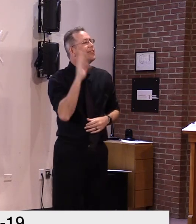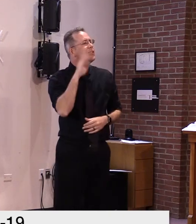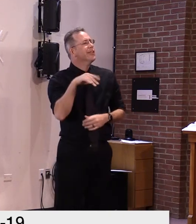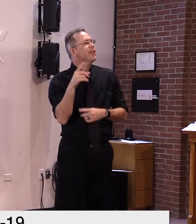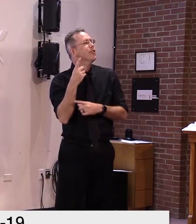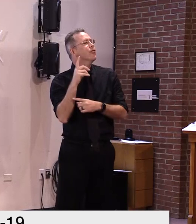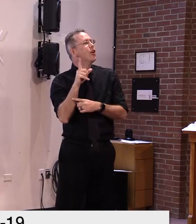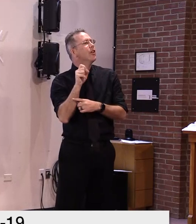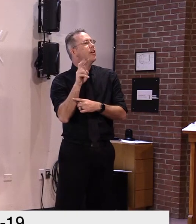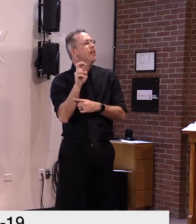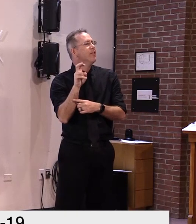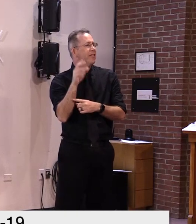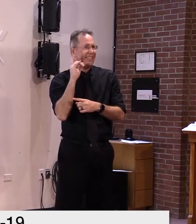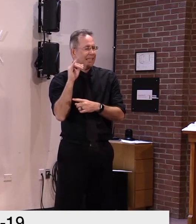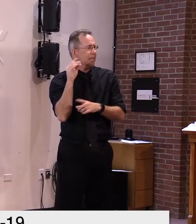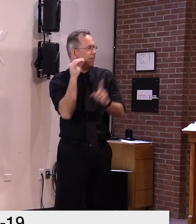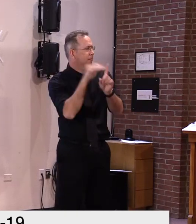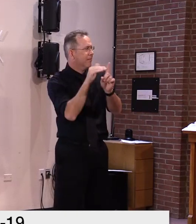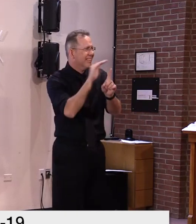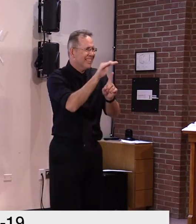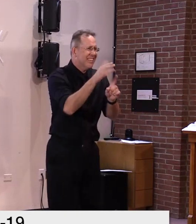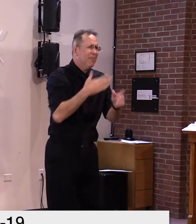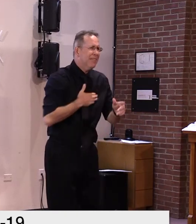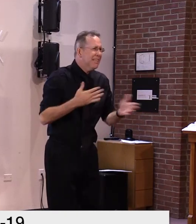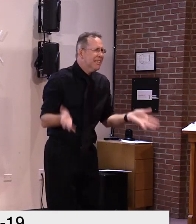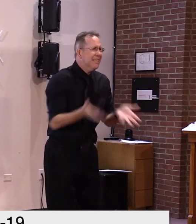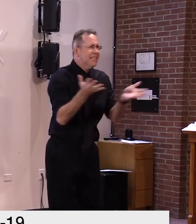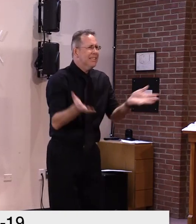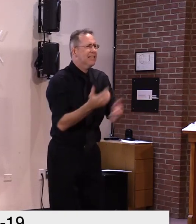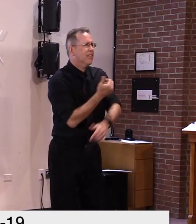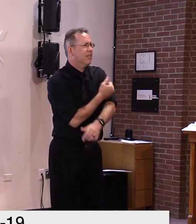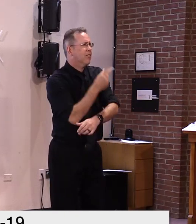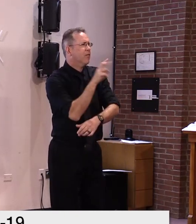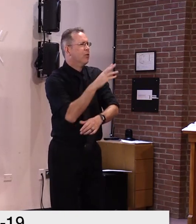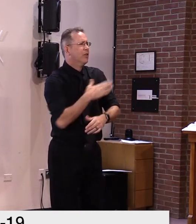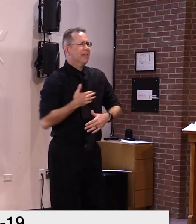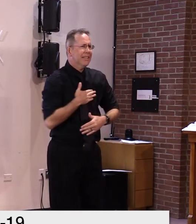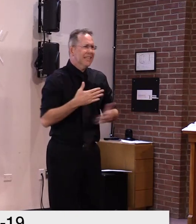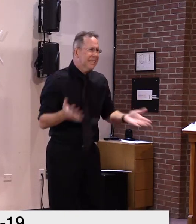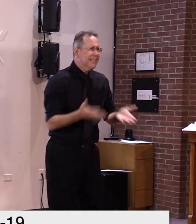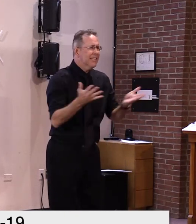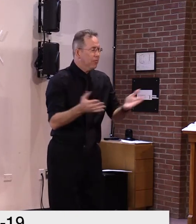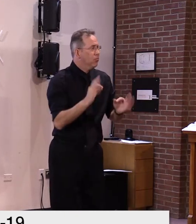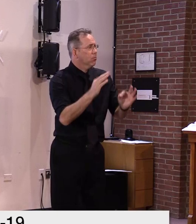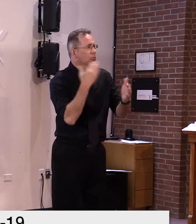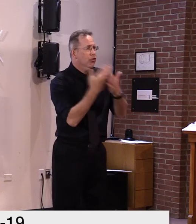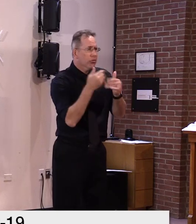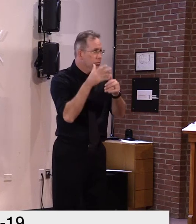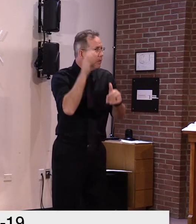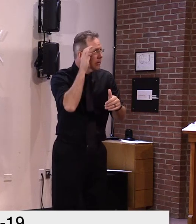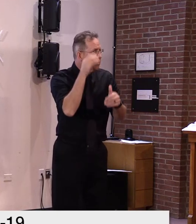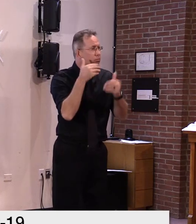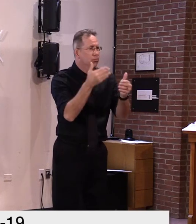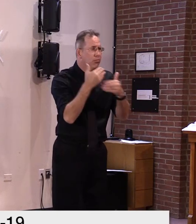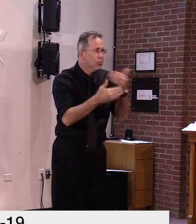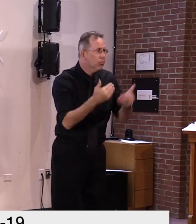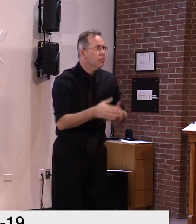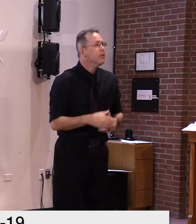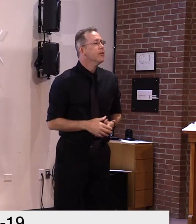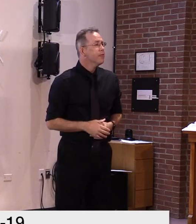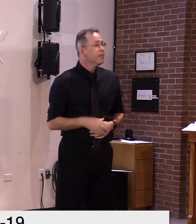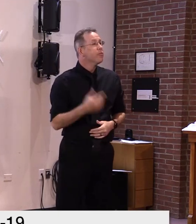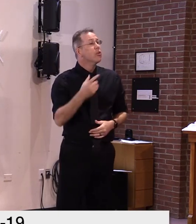flu shot. If we go to the next slide, you'll see that certain age groups are continuing to do a really good job with getting their flu shot, particularly